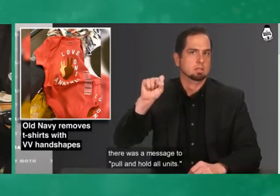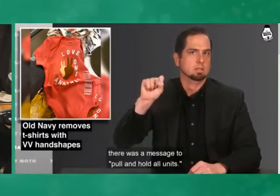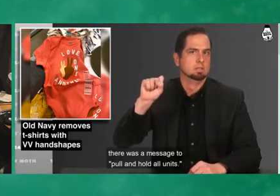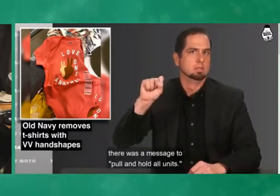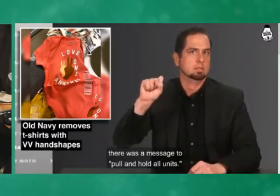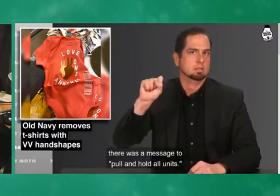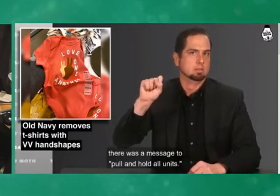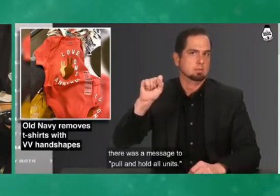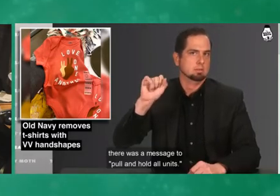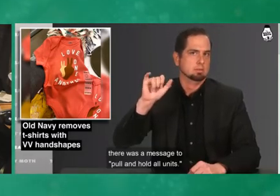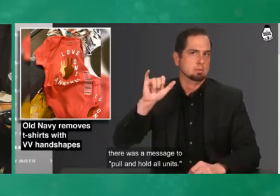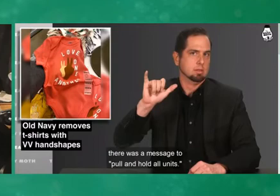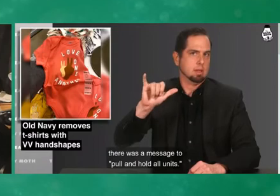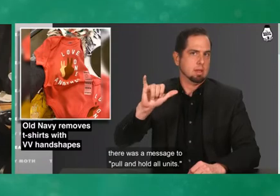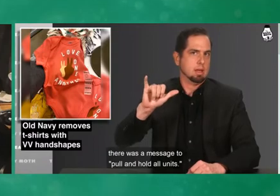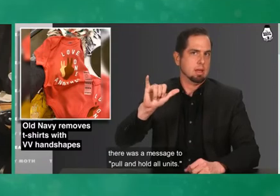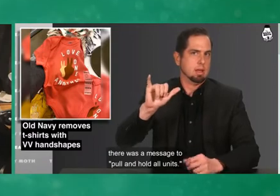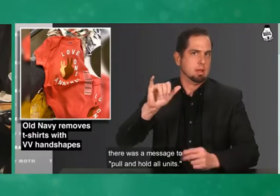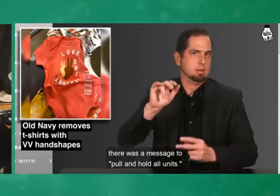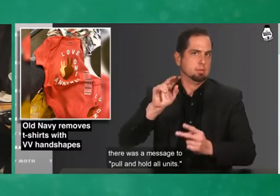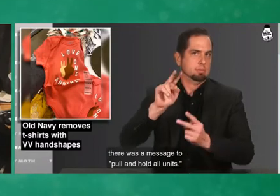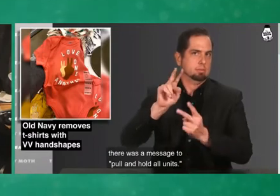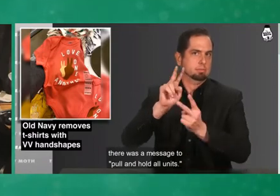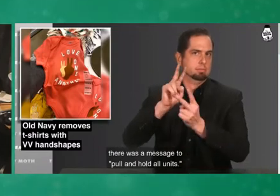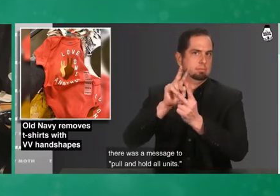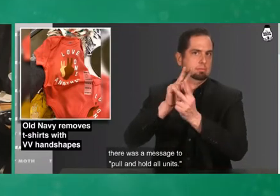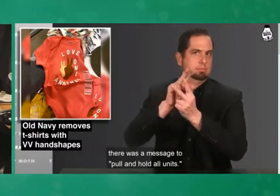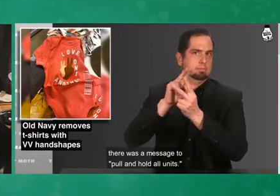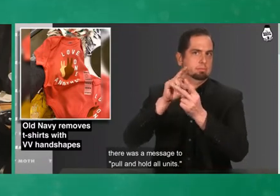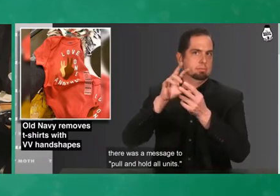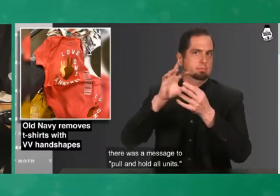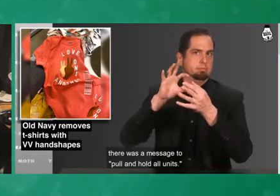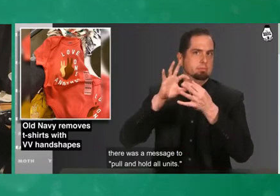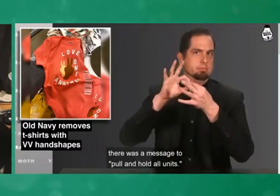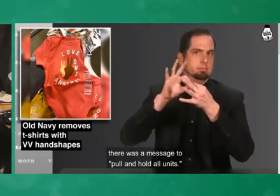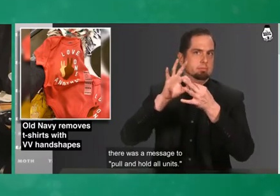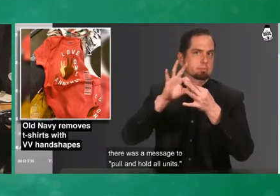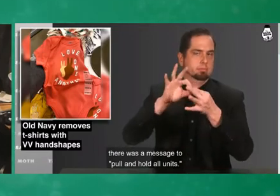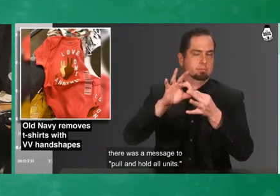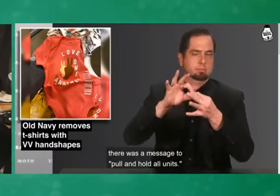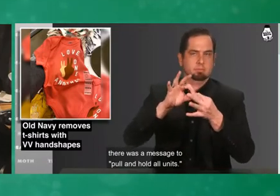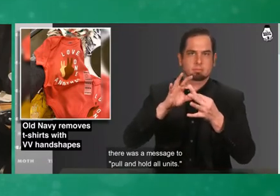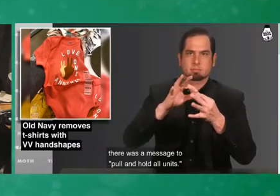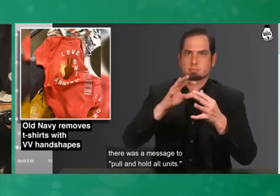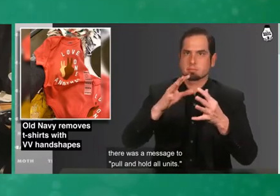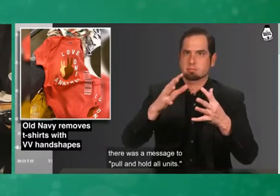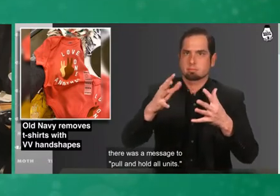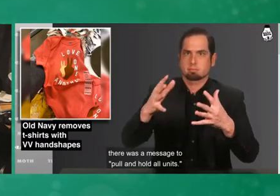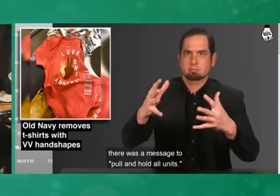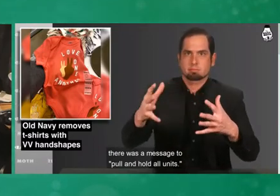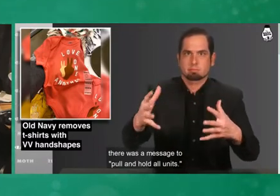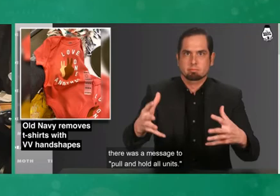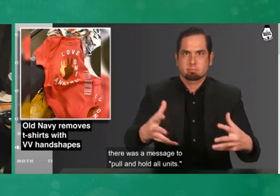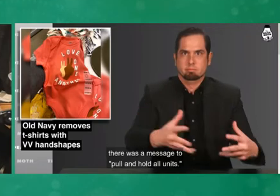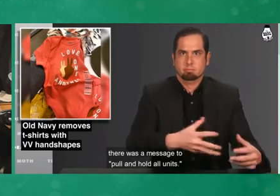U-N-I-T-S. Units, gather up all the units that have the screwing sign.